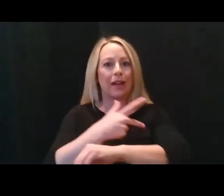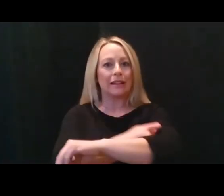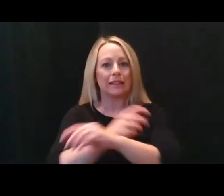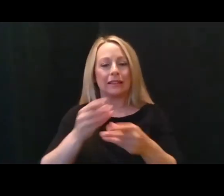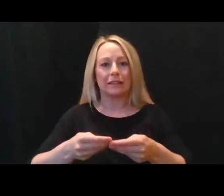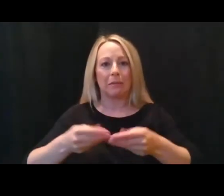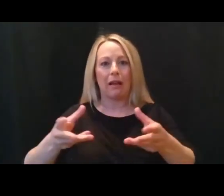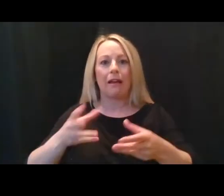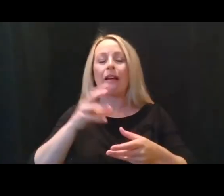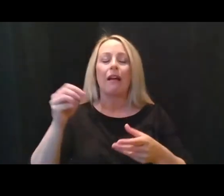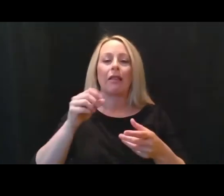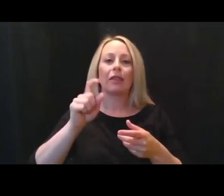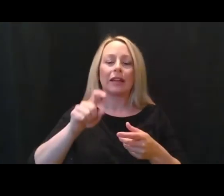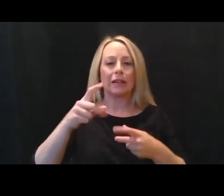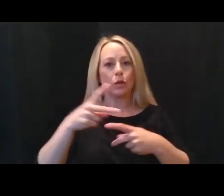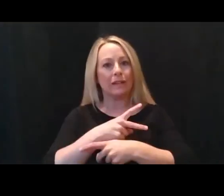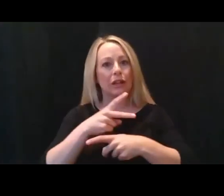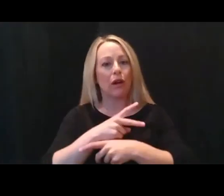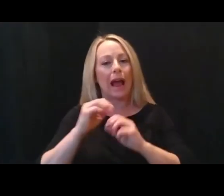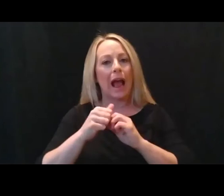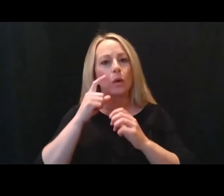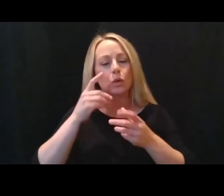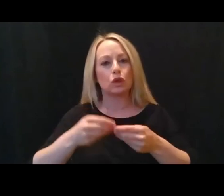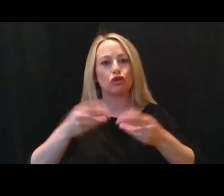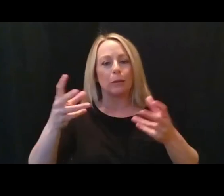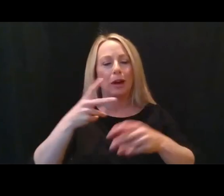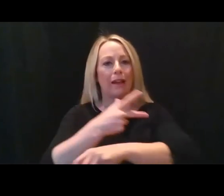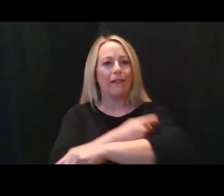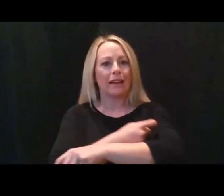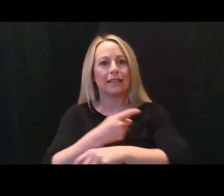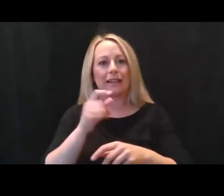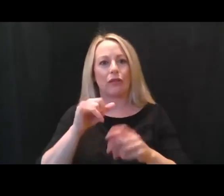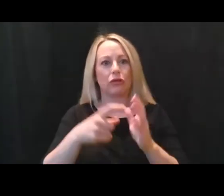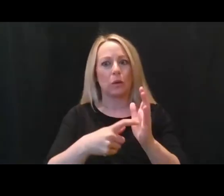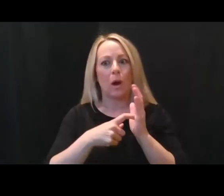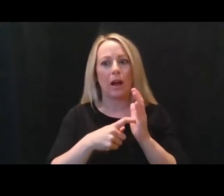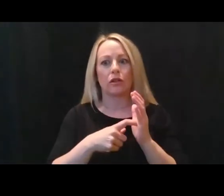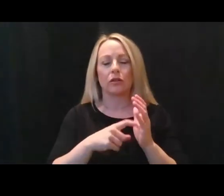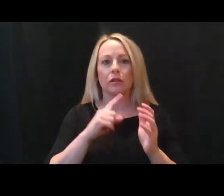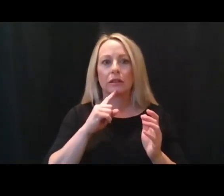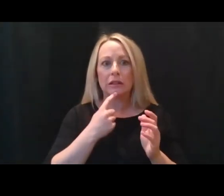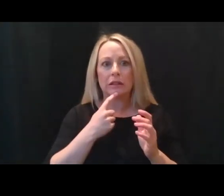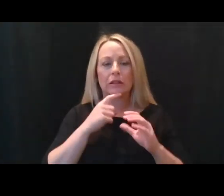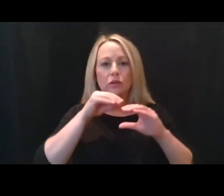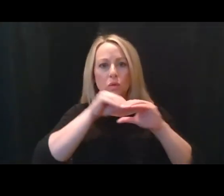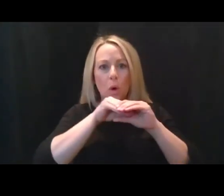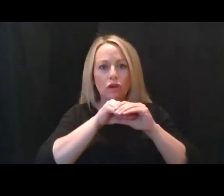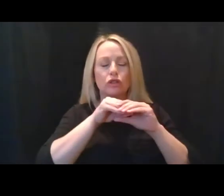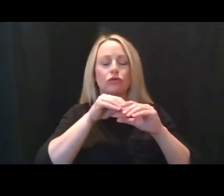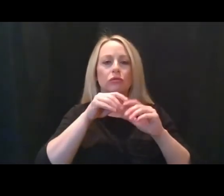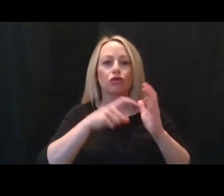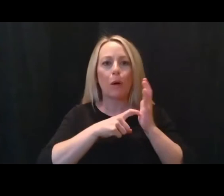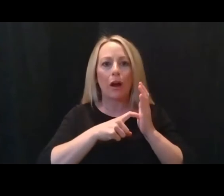supply, and the need to figure out how to distribute a vaccine that requires extreme storage requirements